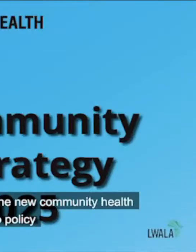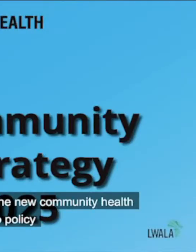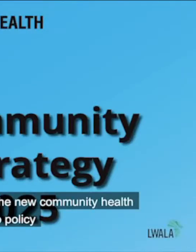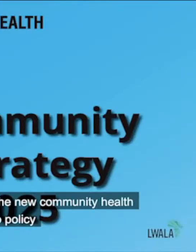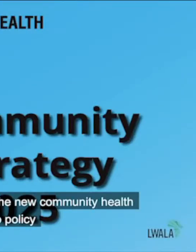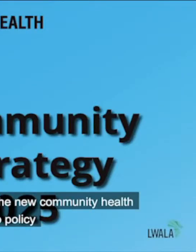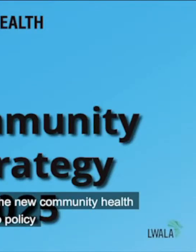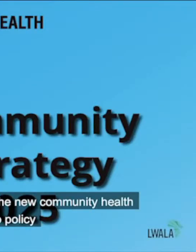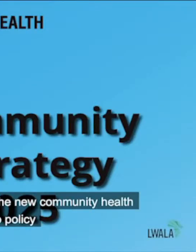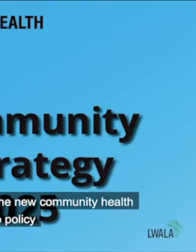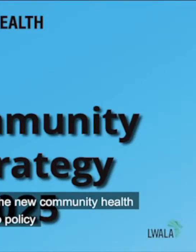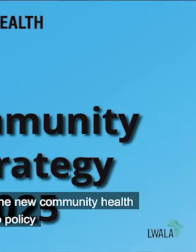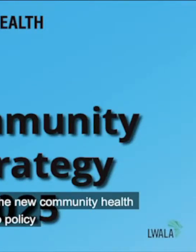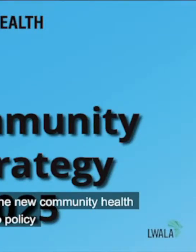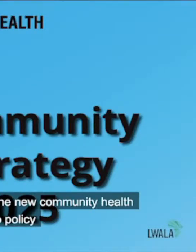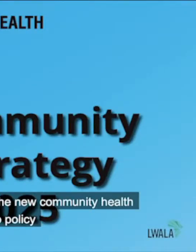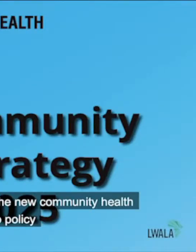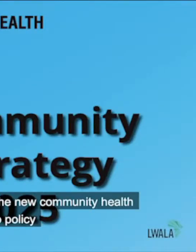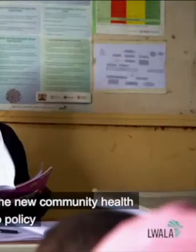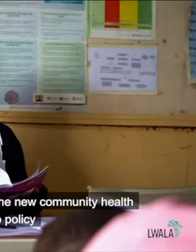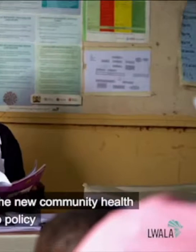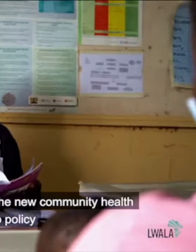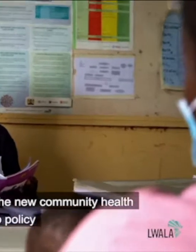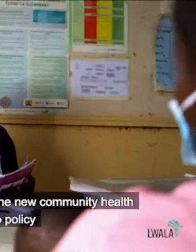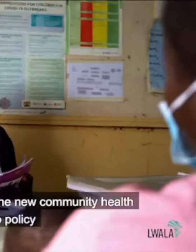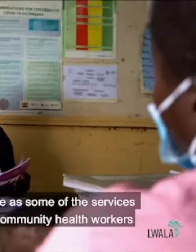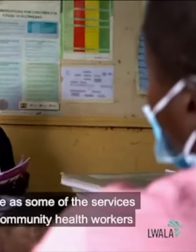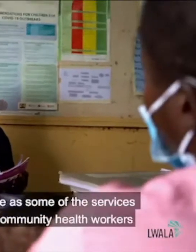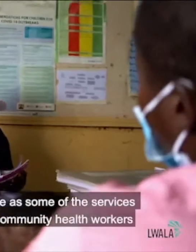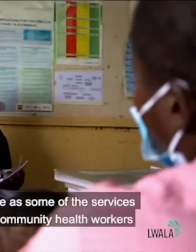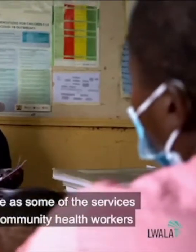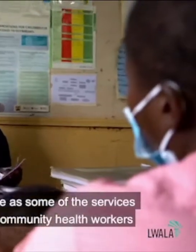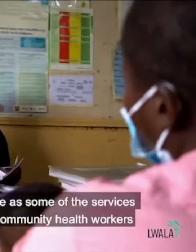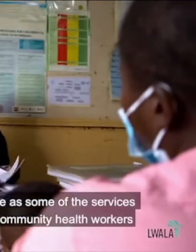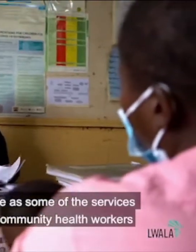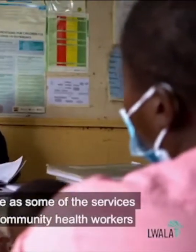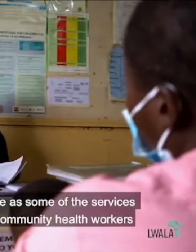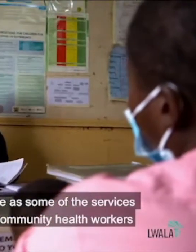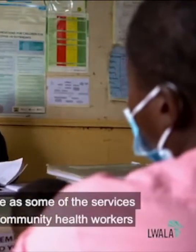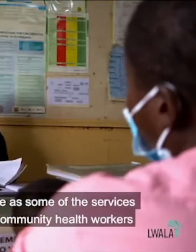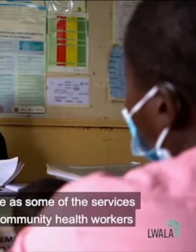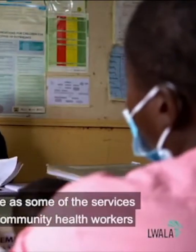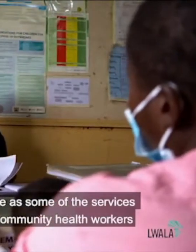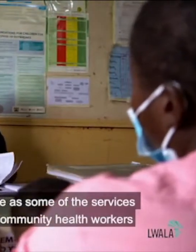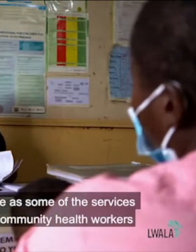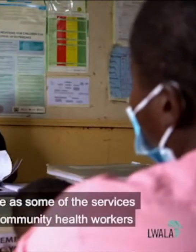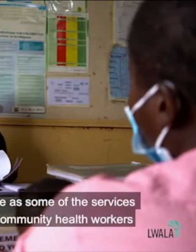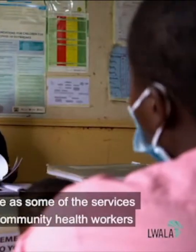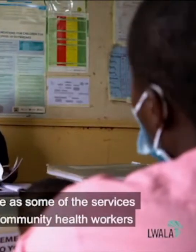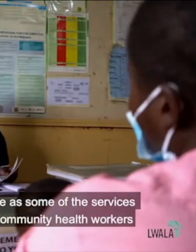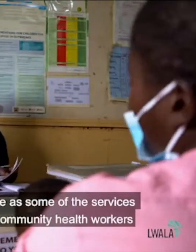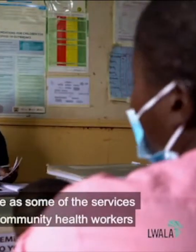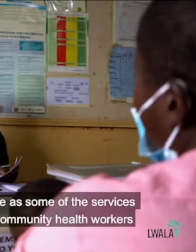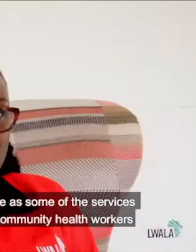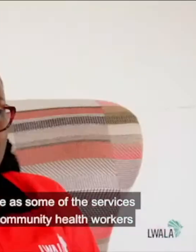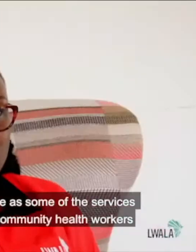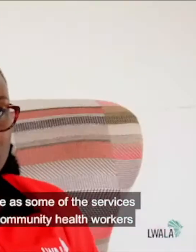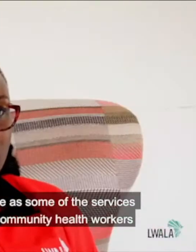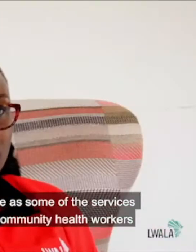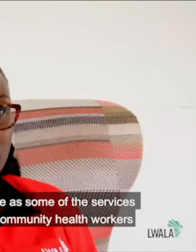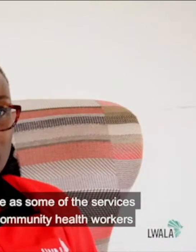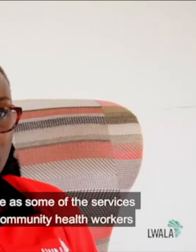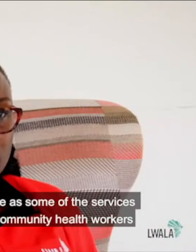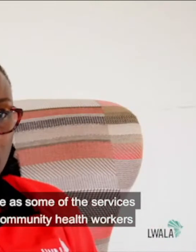community health strategy and also policy. So inside there is nurturing care as some of the